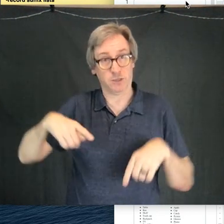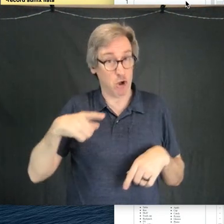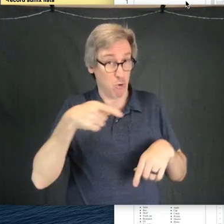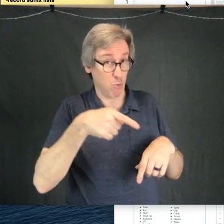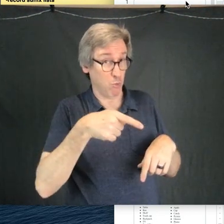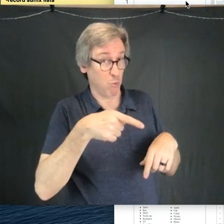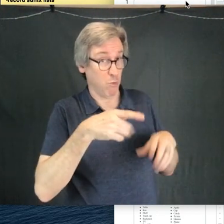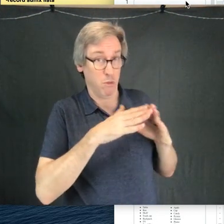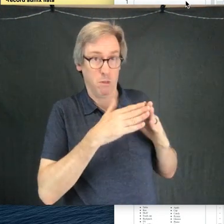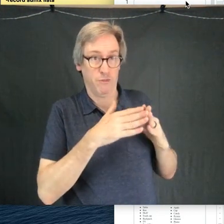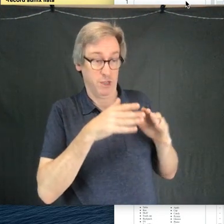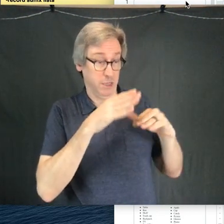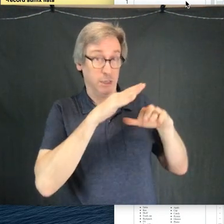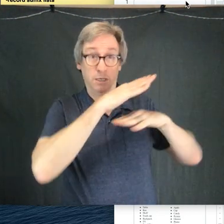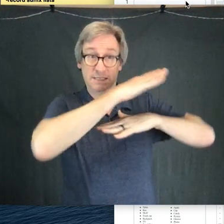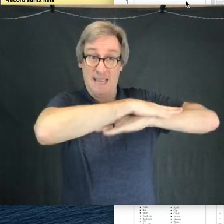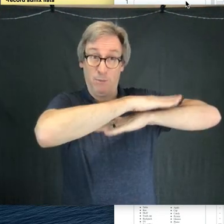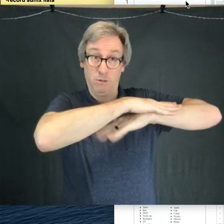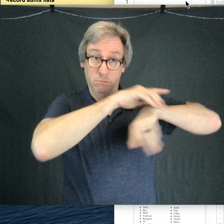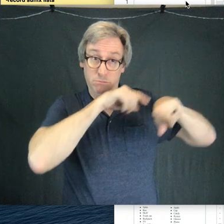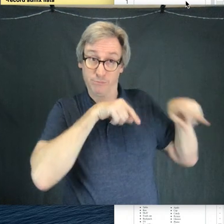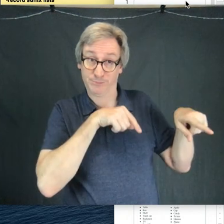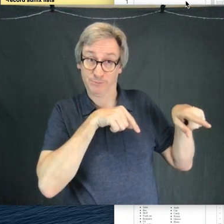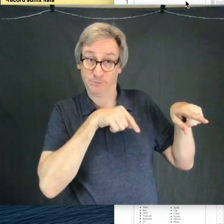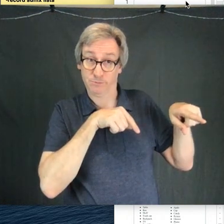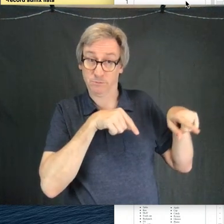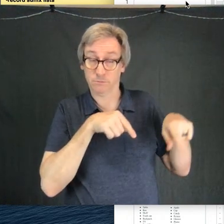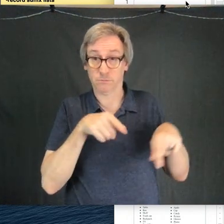topic. So the table,